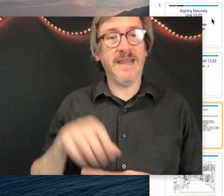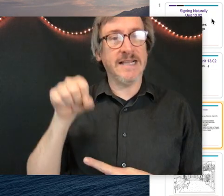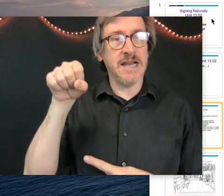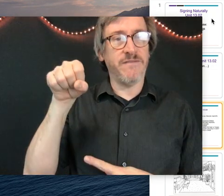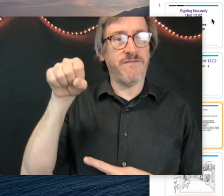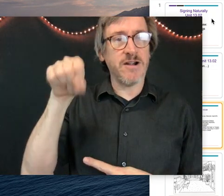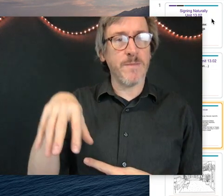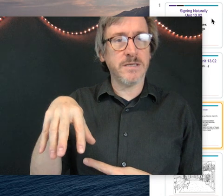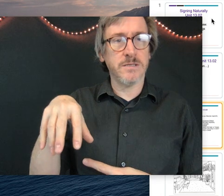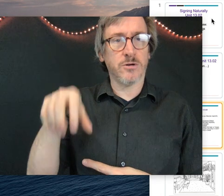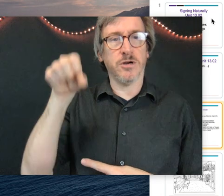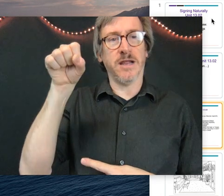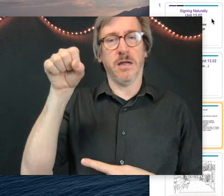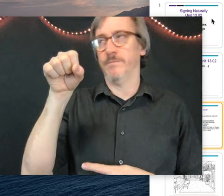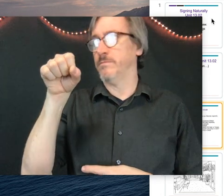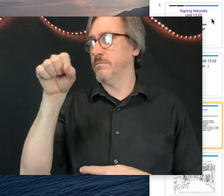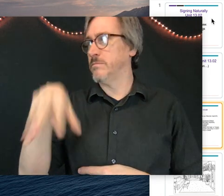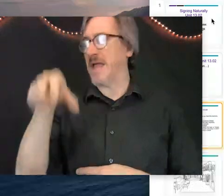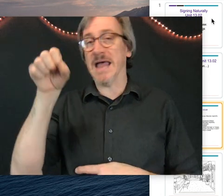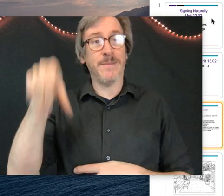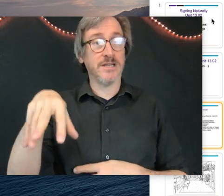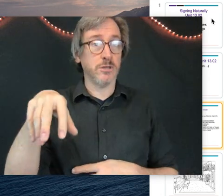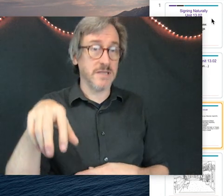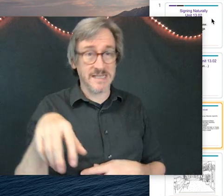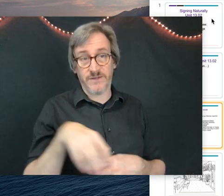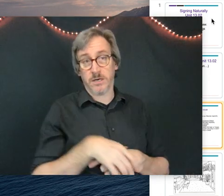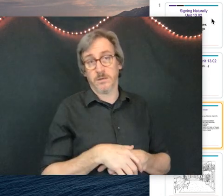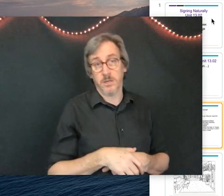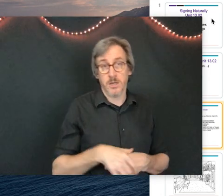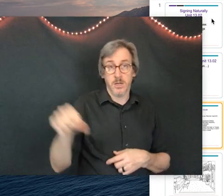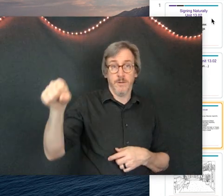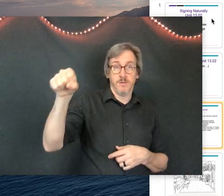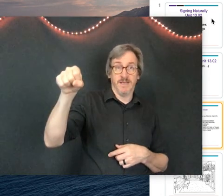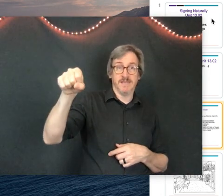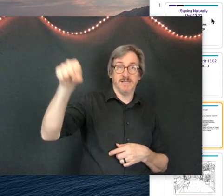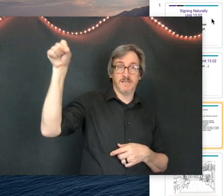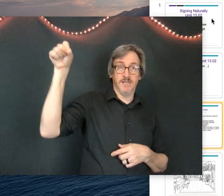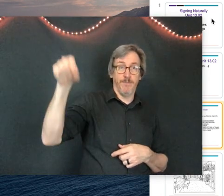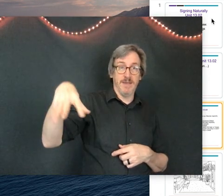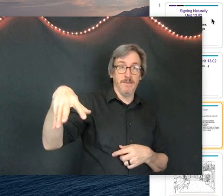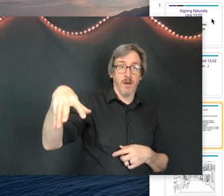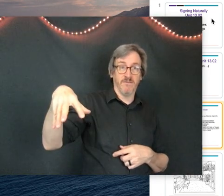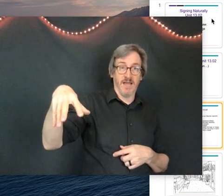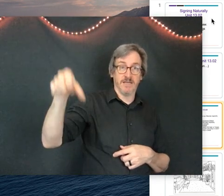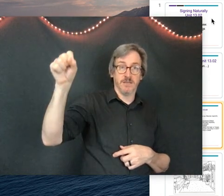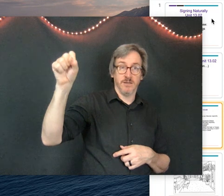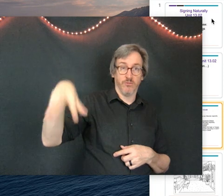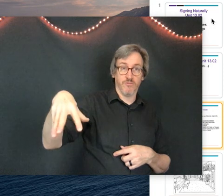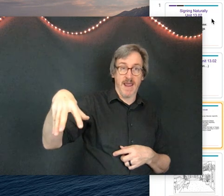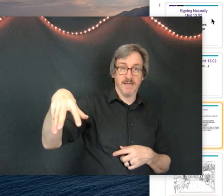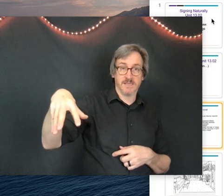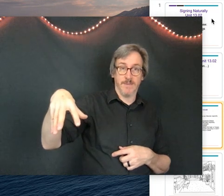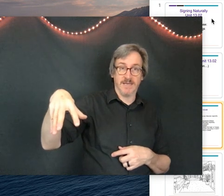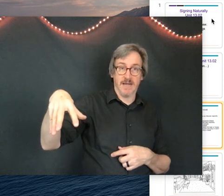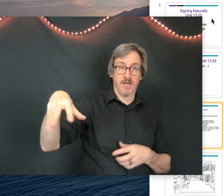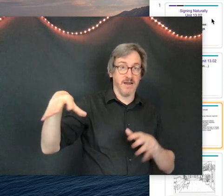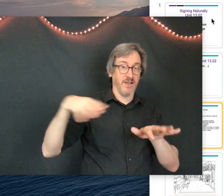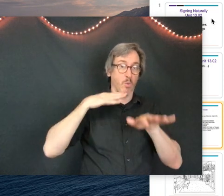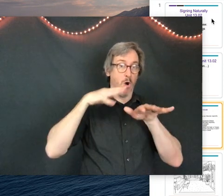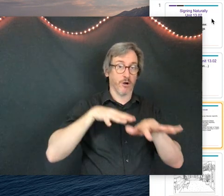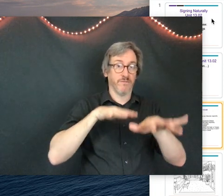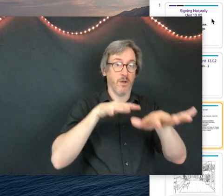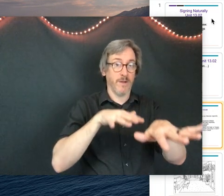And it's an environment or elemental classifier because it's the beam of light, the rays coming down,